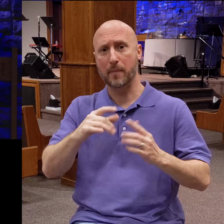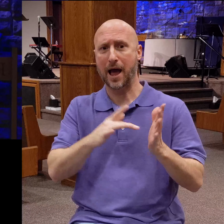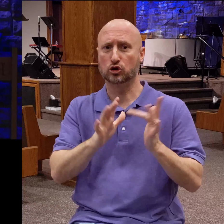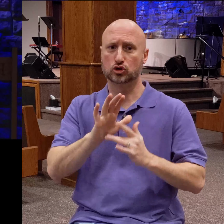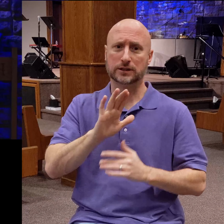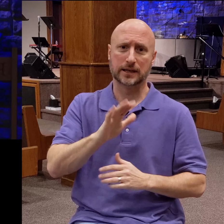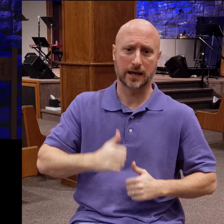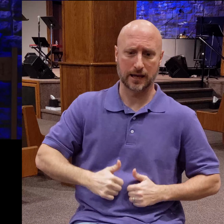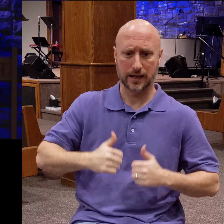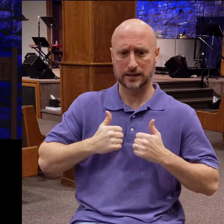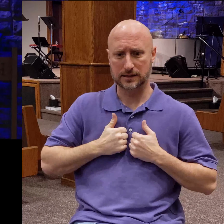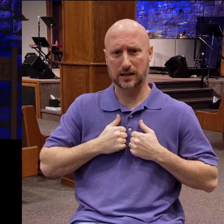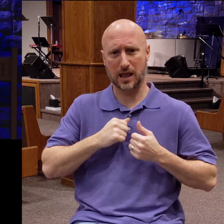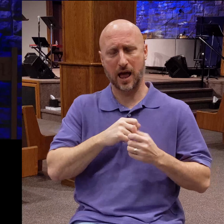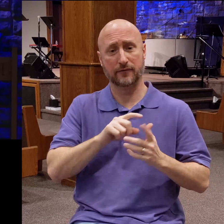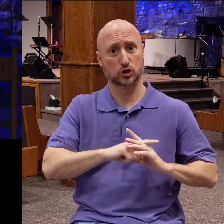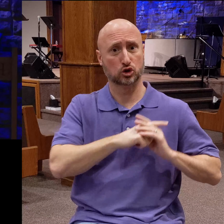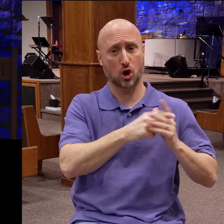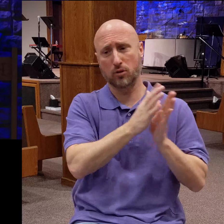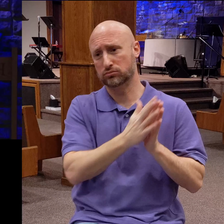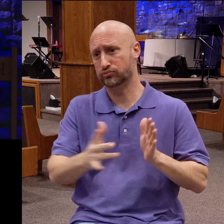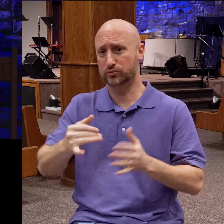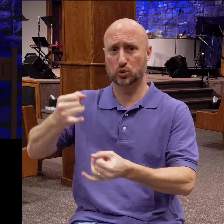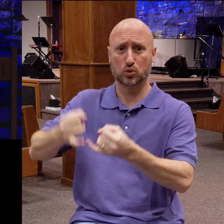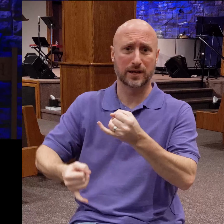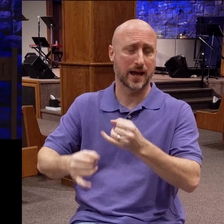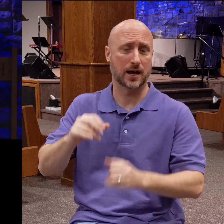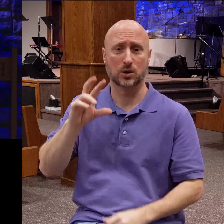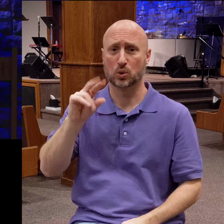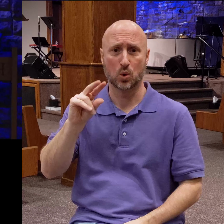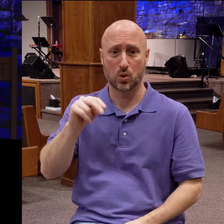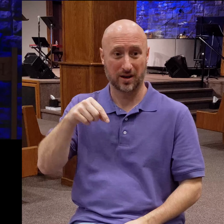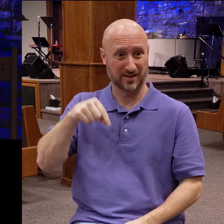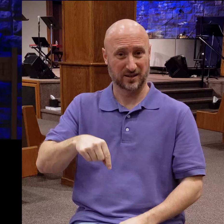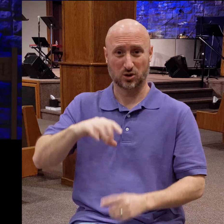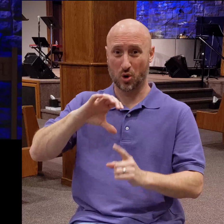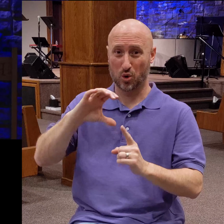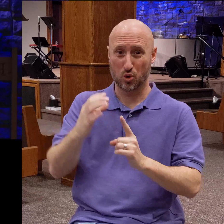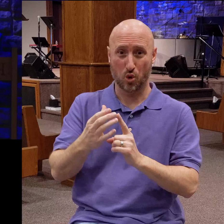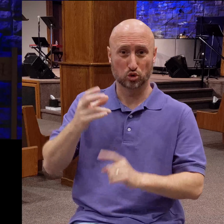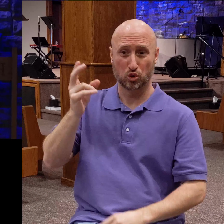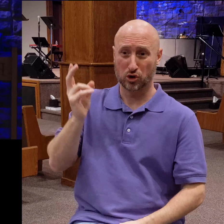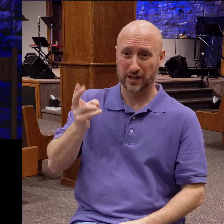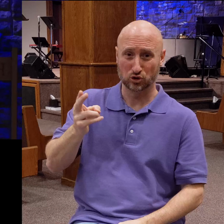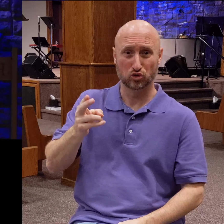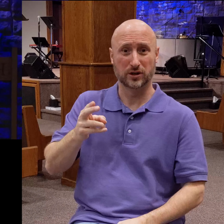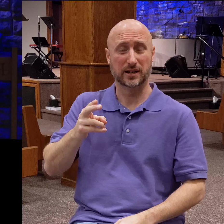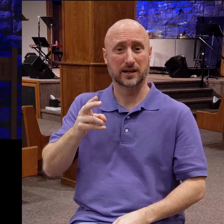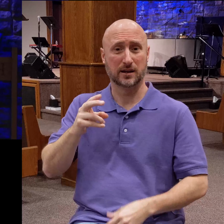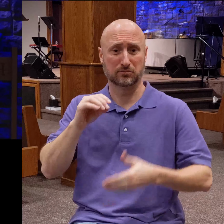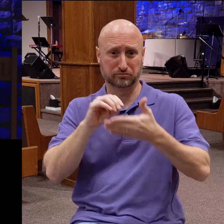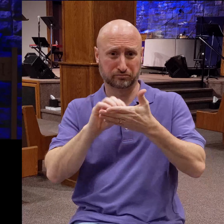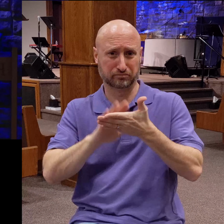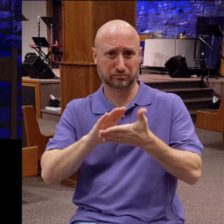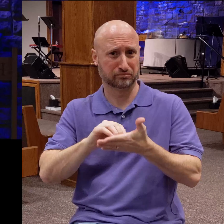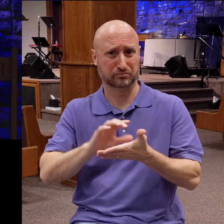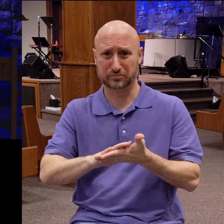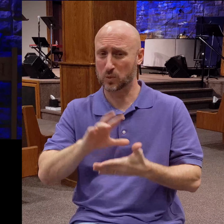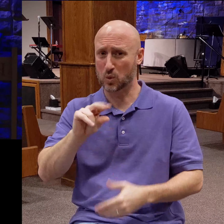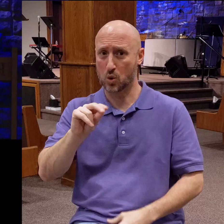This is not a you know, cultural history. I wrote